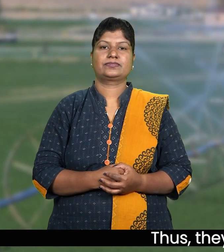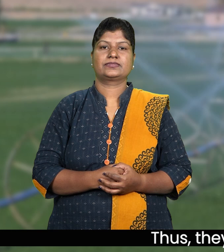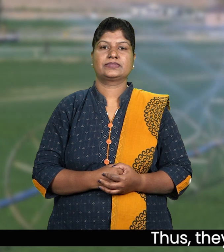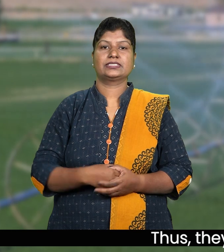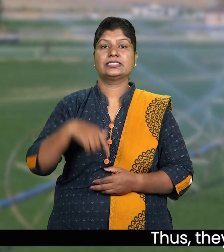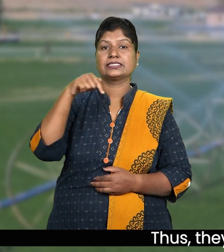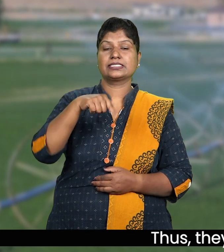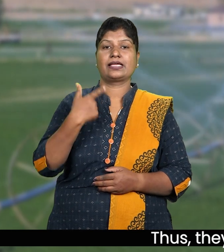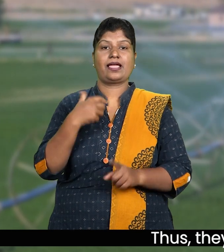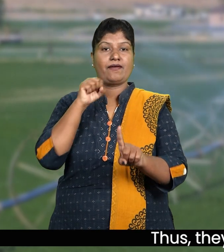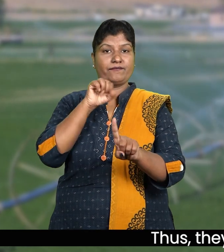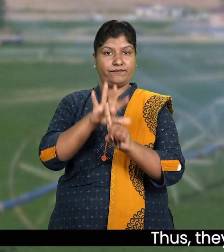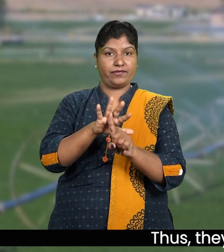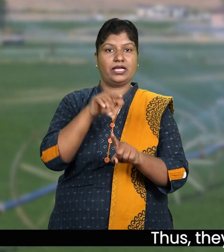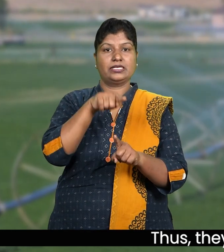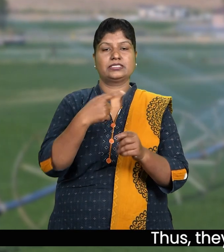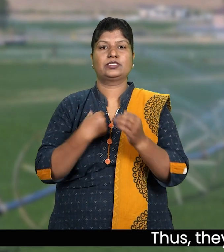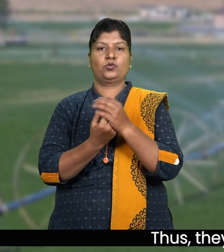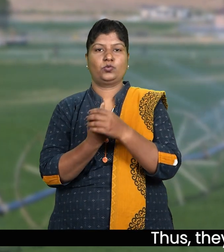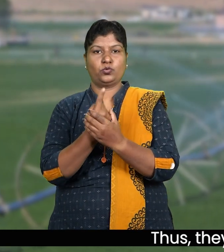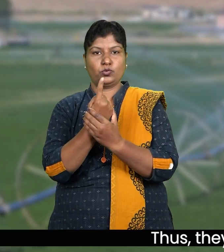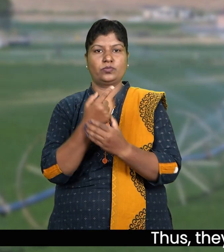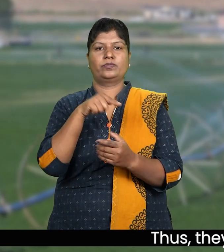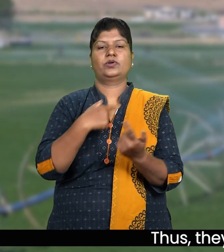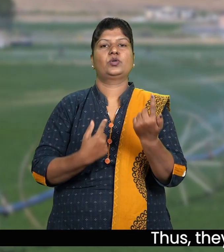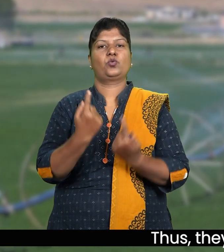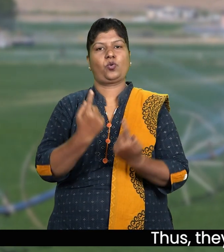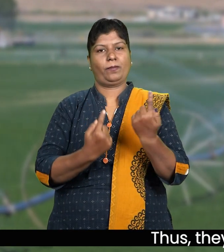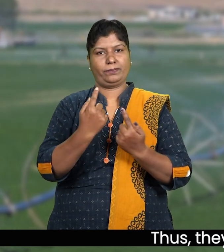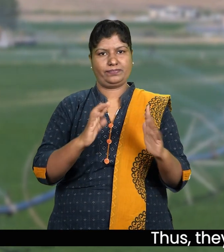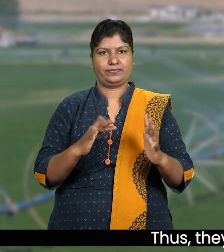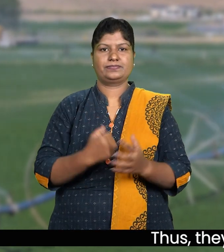Thus, they affect the growth of the crop.